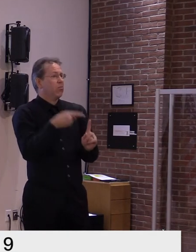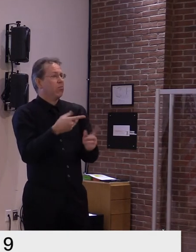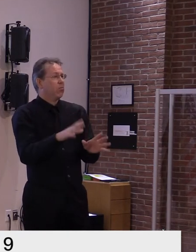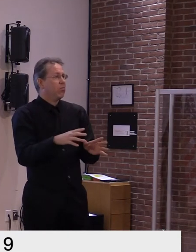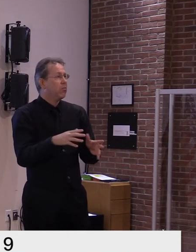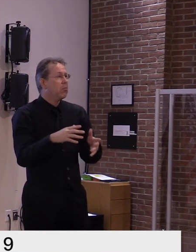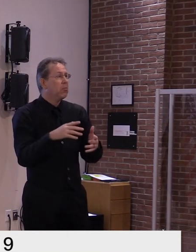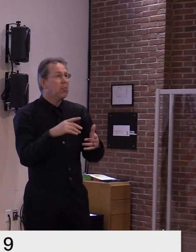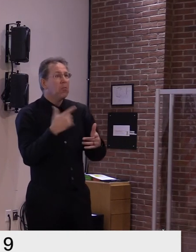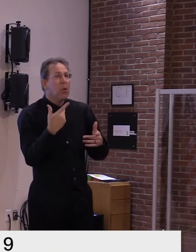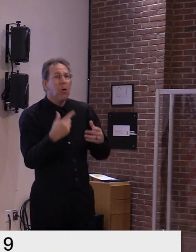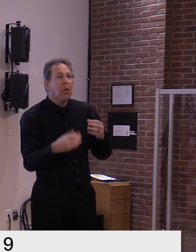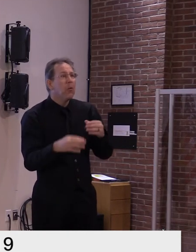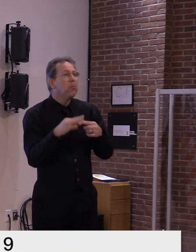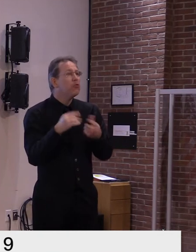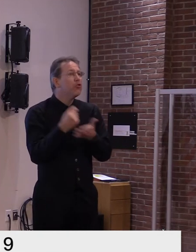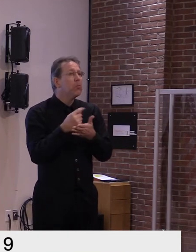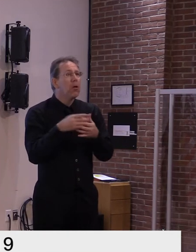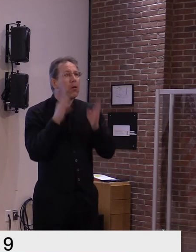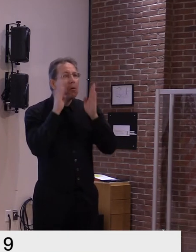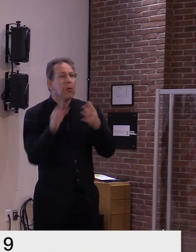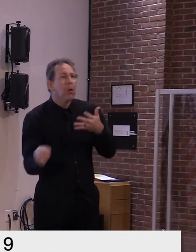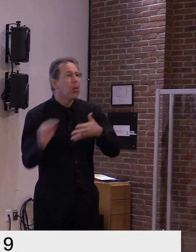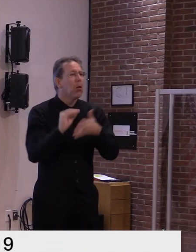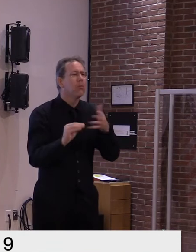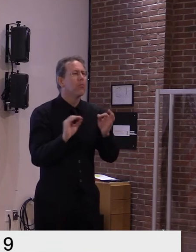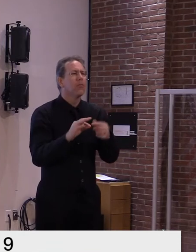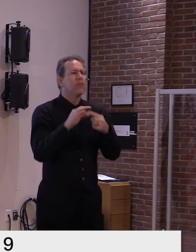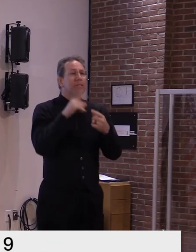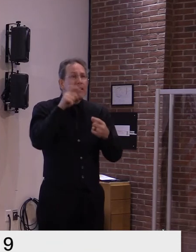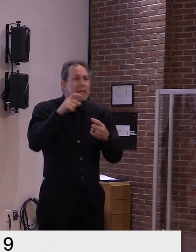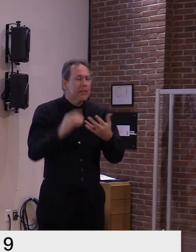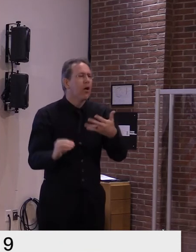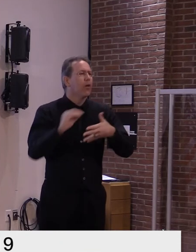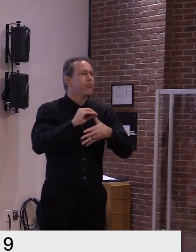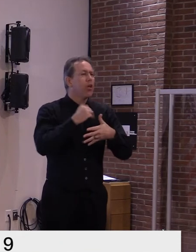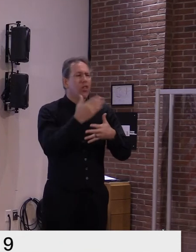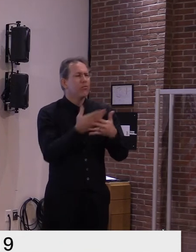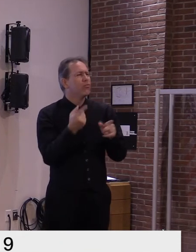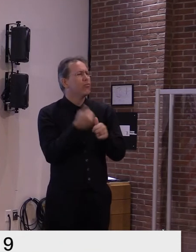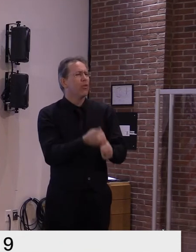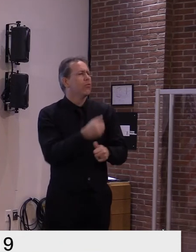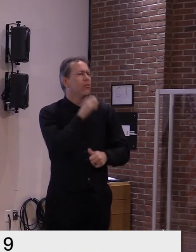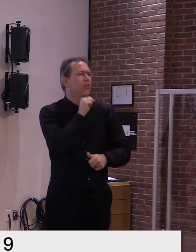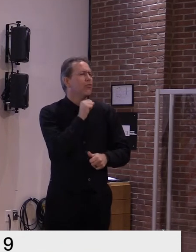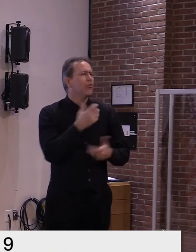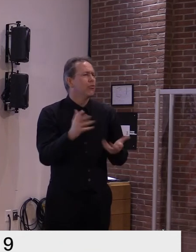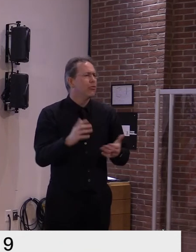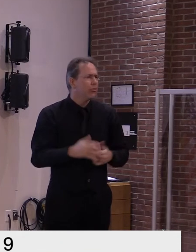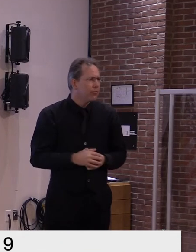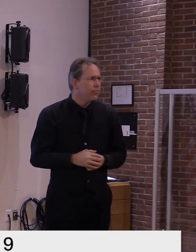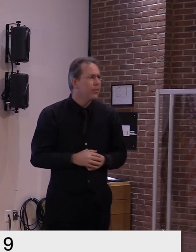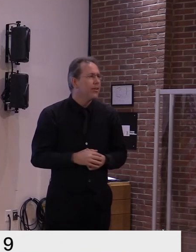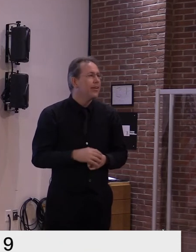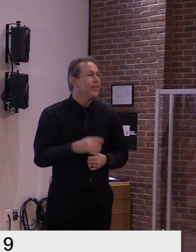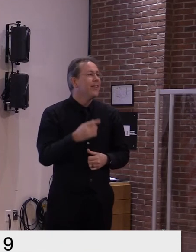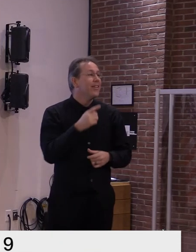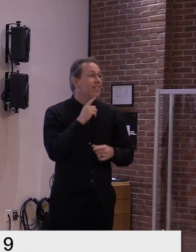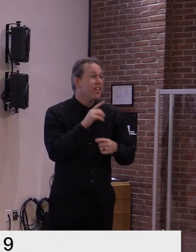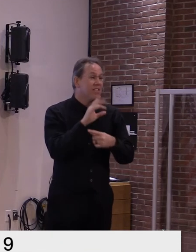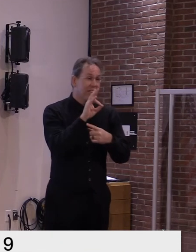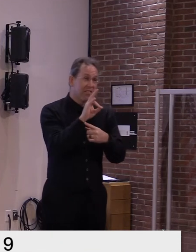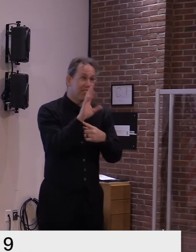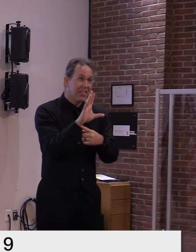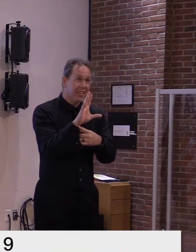the age grouping system that we've talked about. So if you're 75 plus and incarcerated, you will